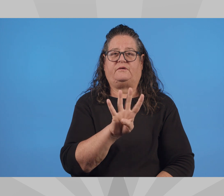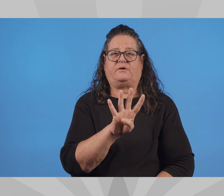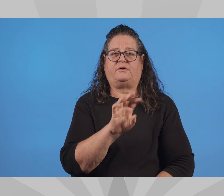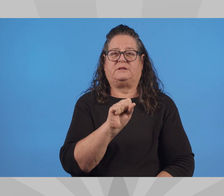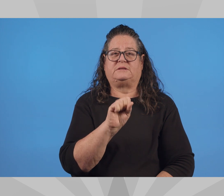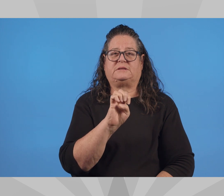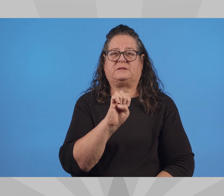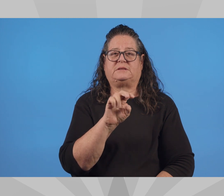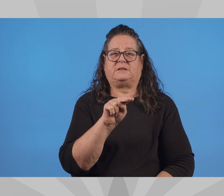www.gerichforsenate.com.